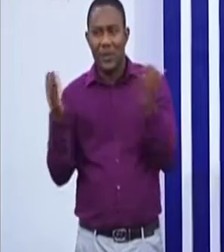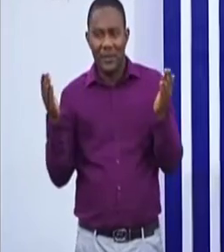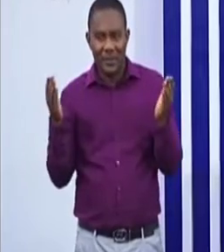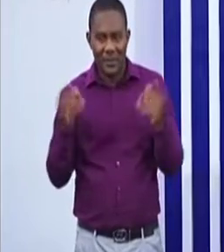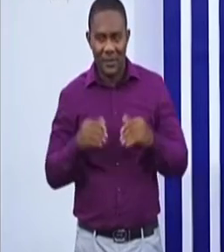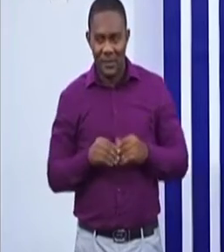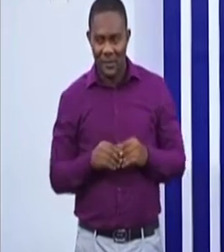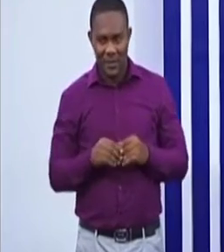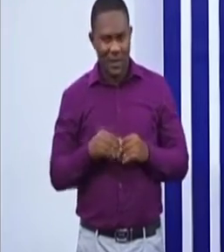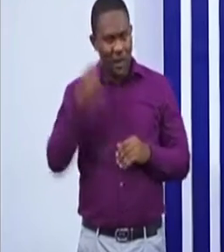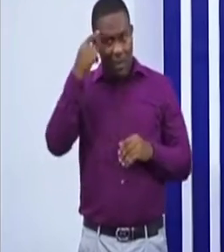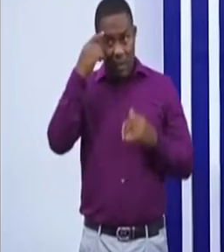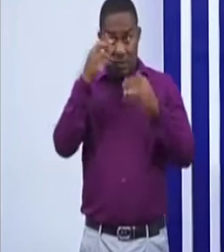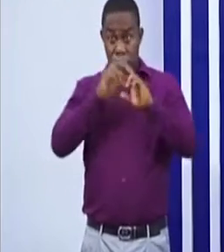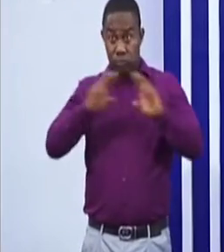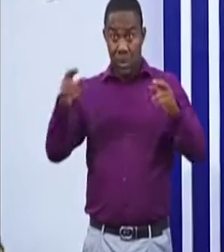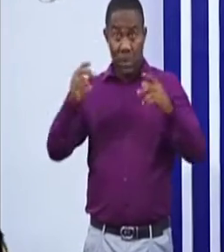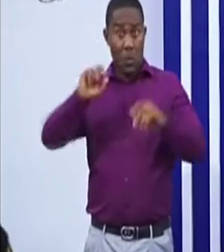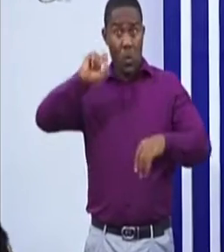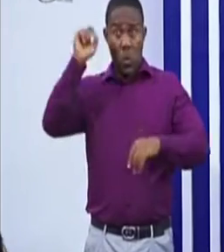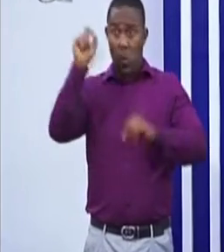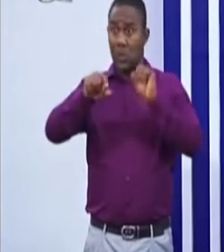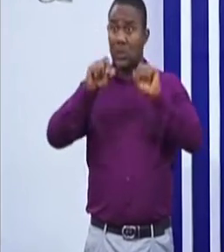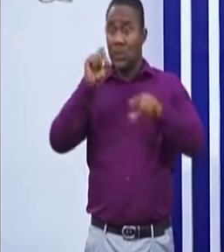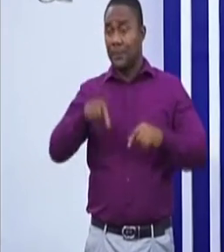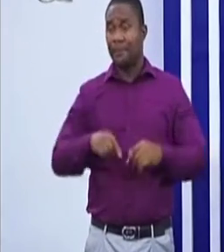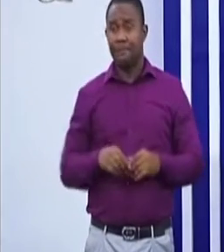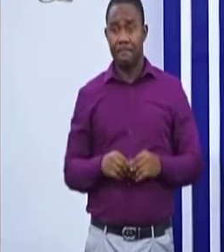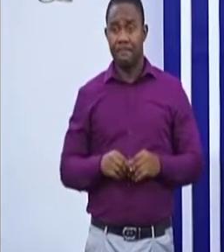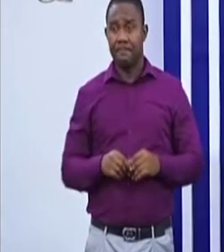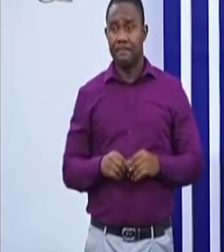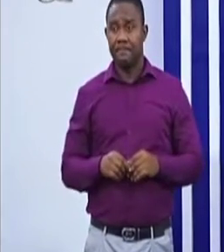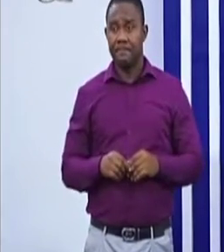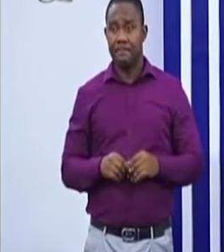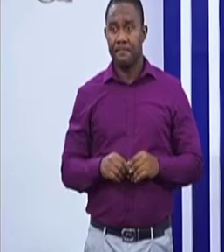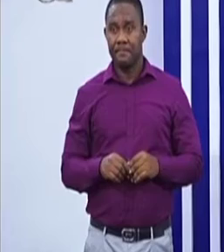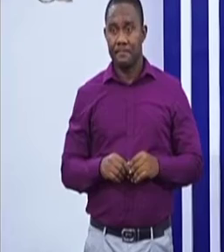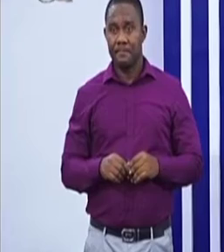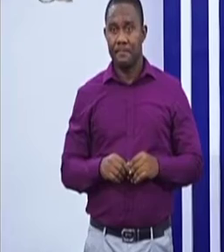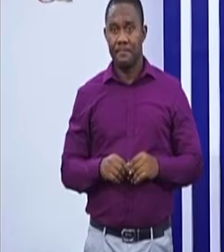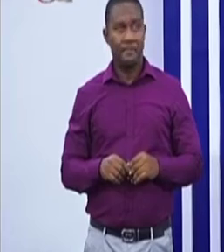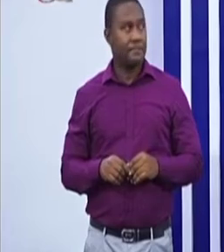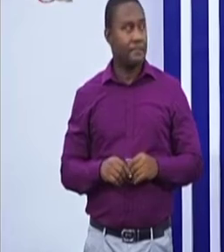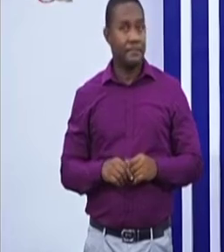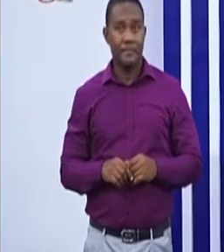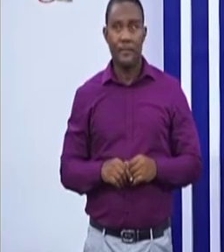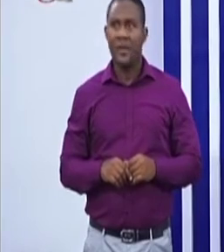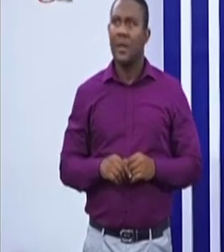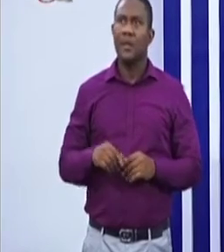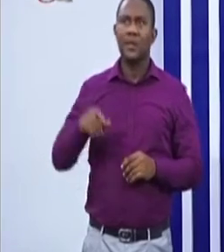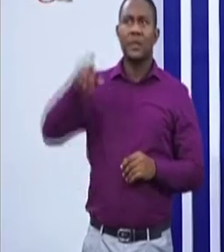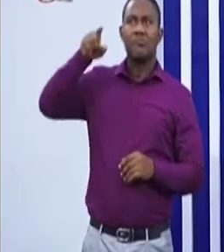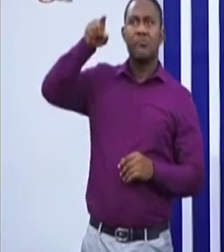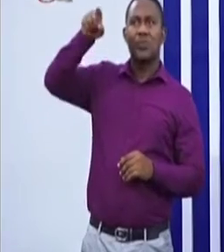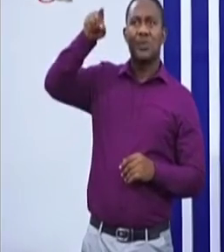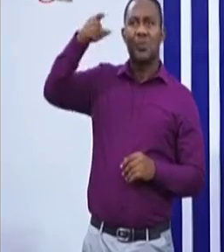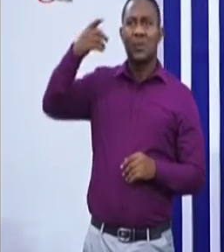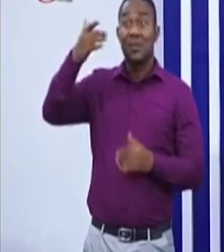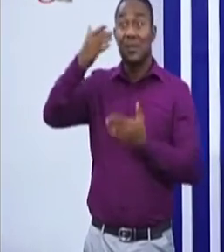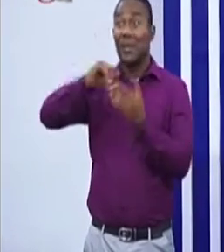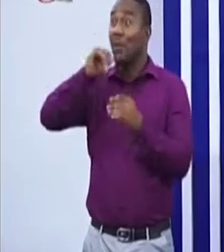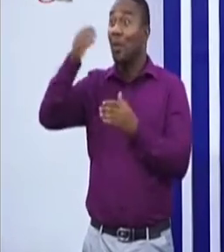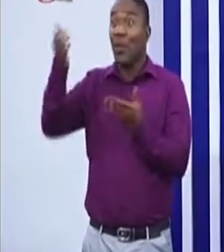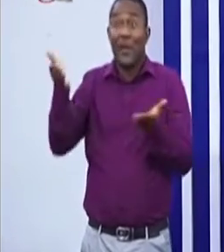I think it's time to take your questions and to respond to them. For those in our press pool who, because of social distancing, are not